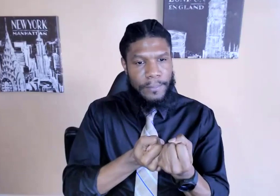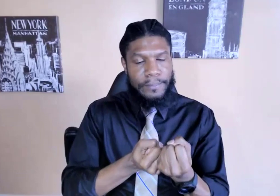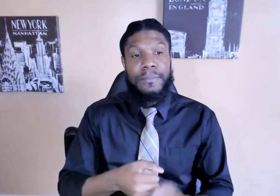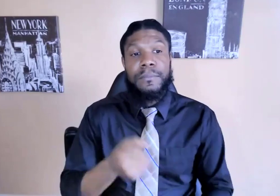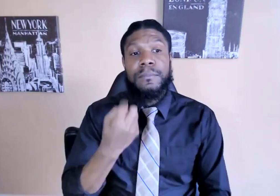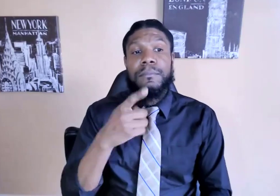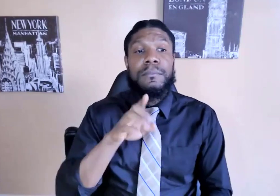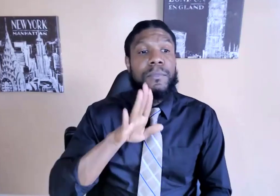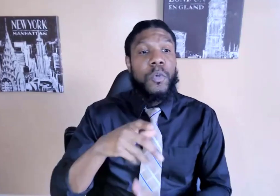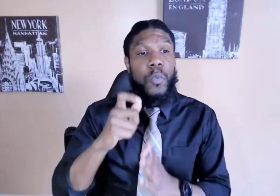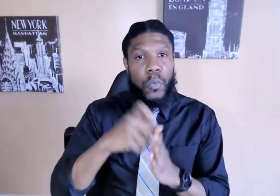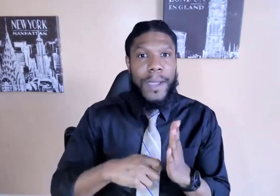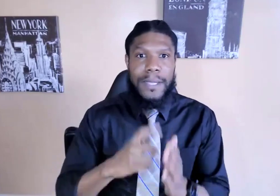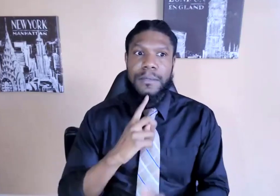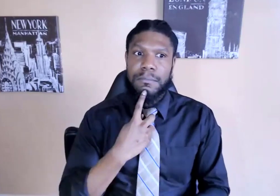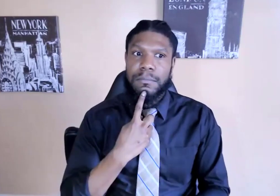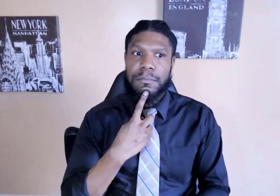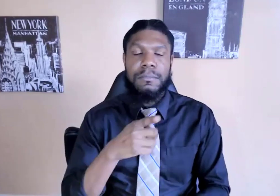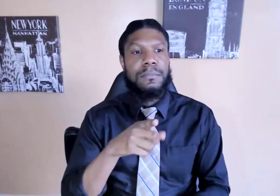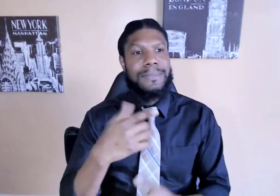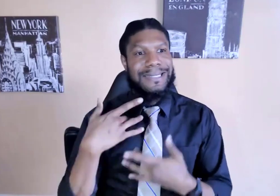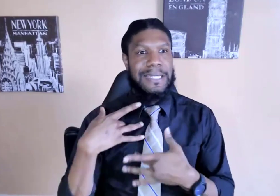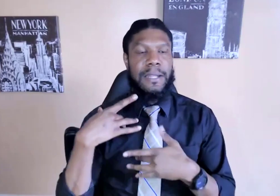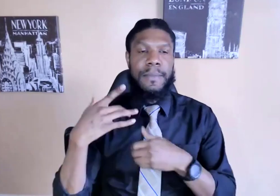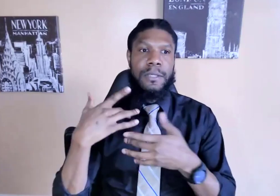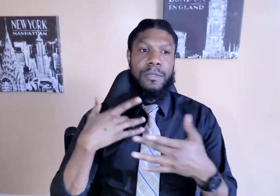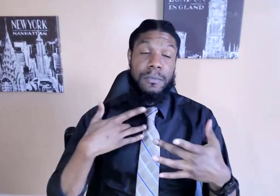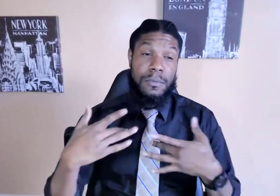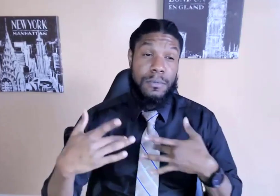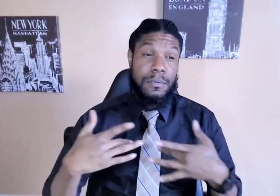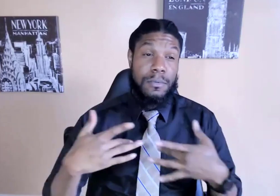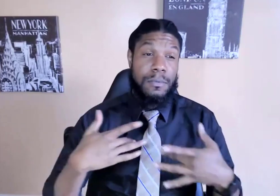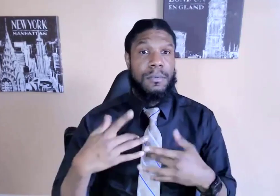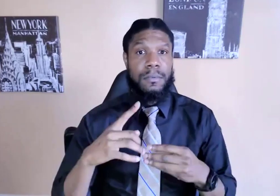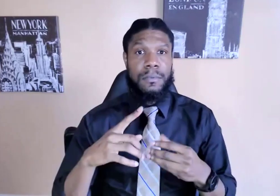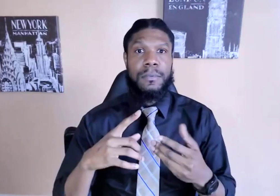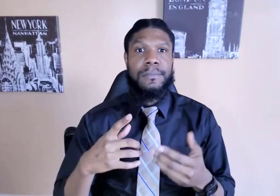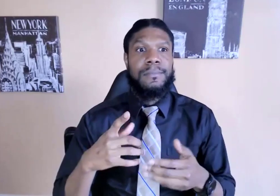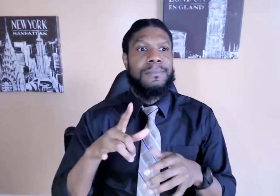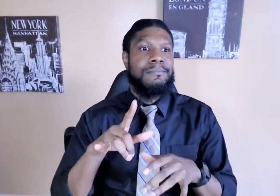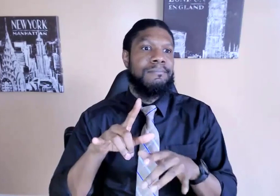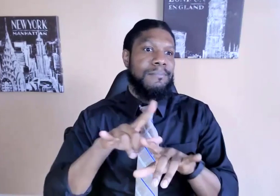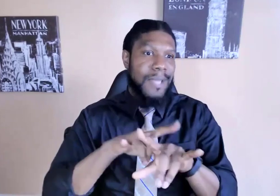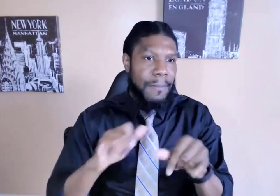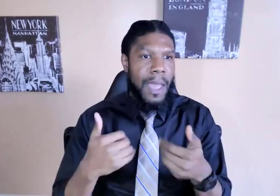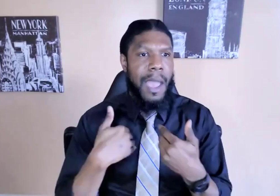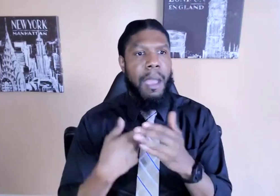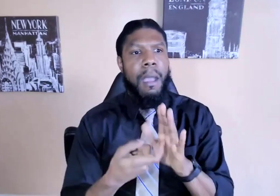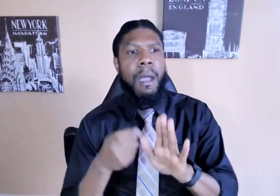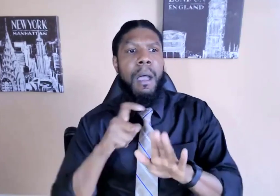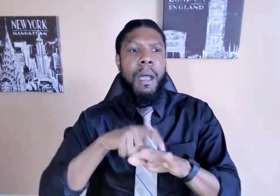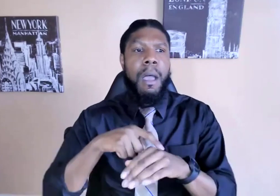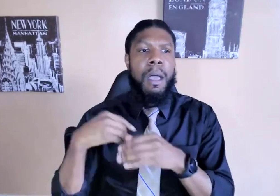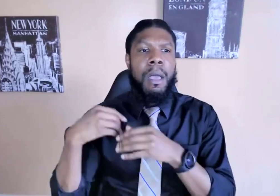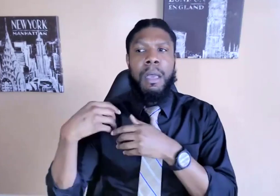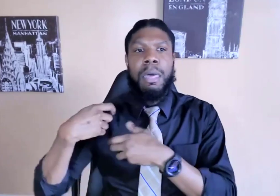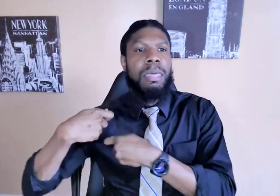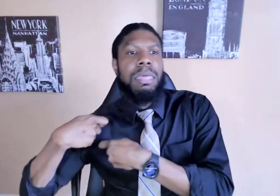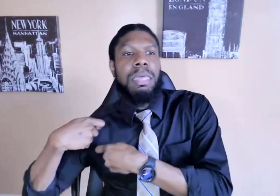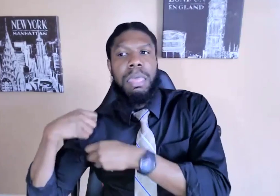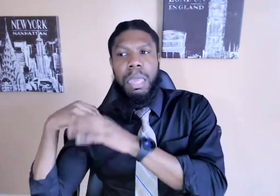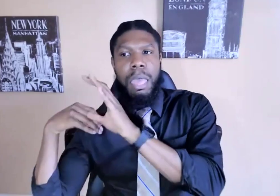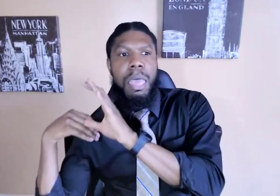is serious, they are concerned. At the same time, they have this extra baggage of not being good enough with